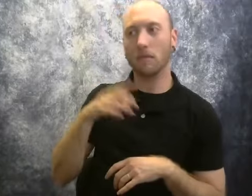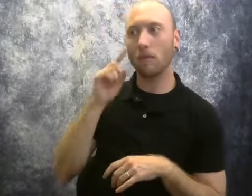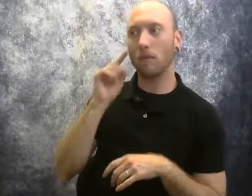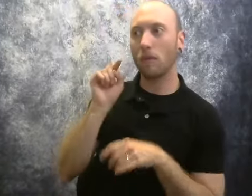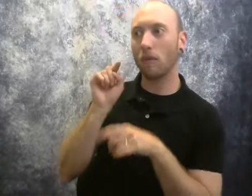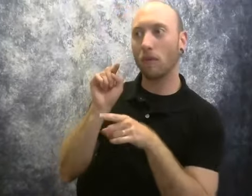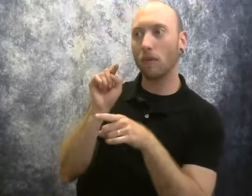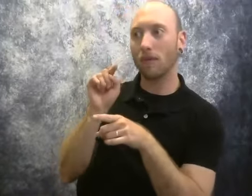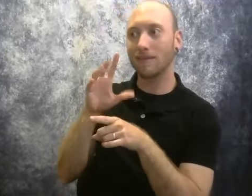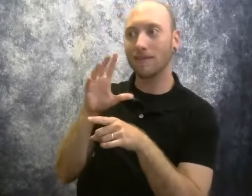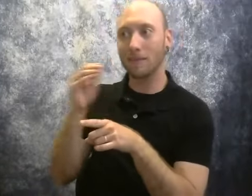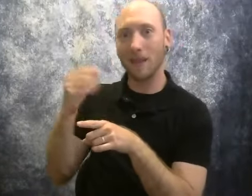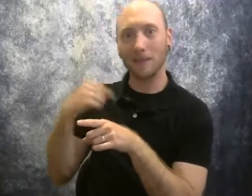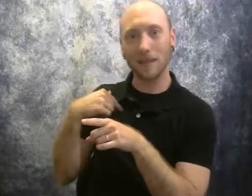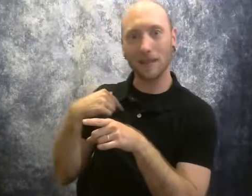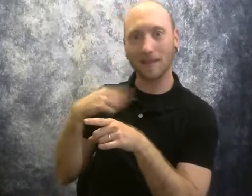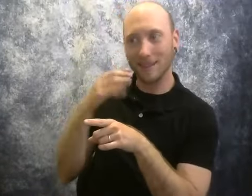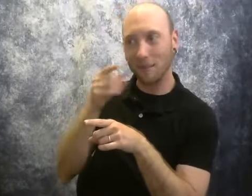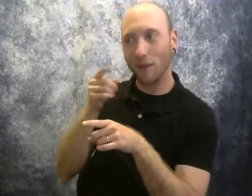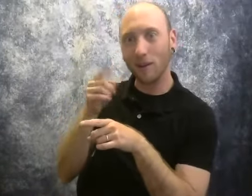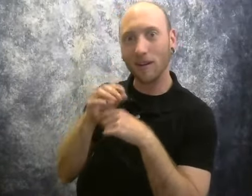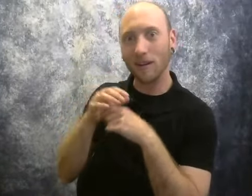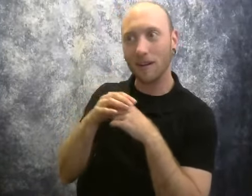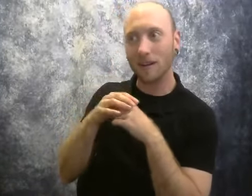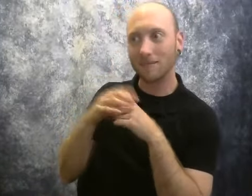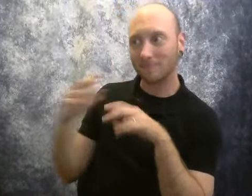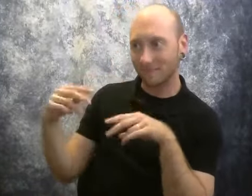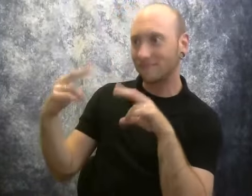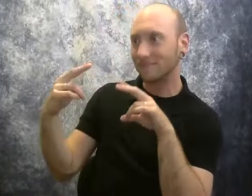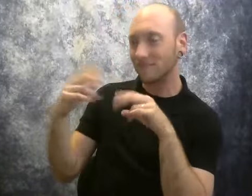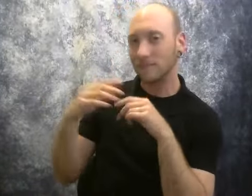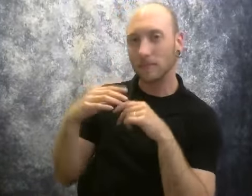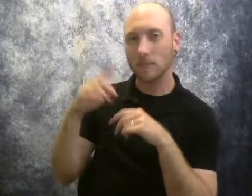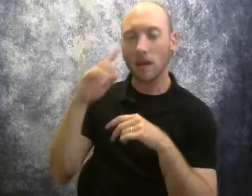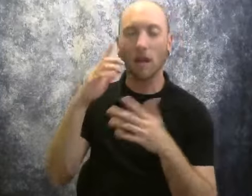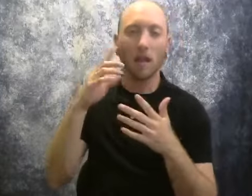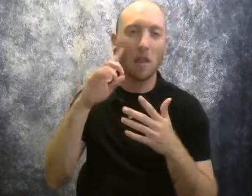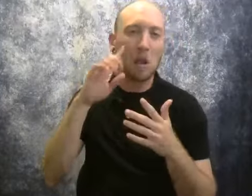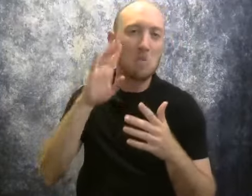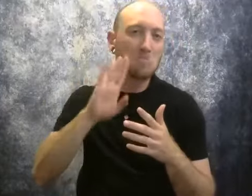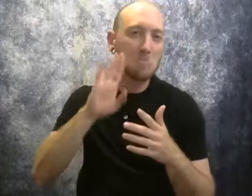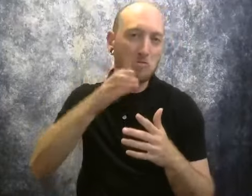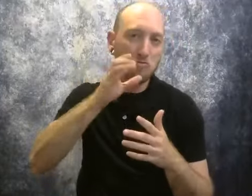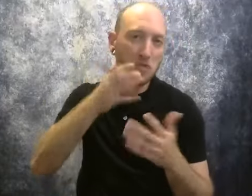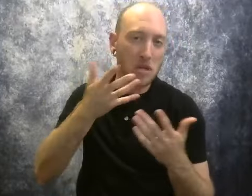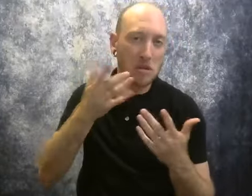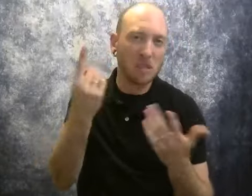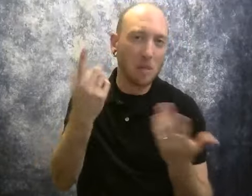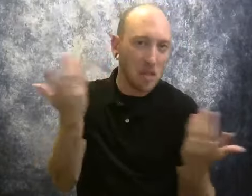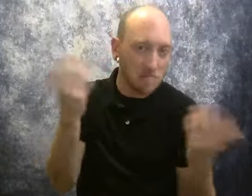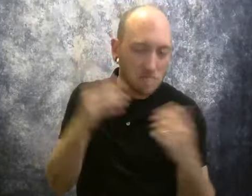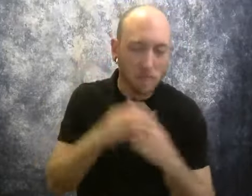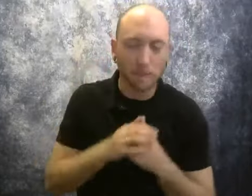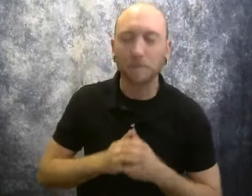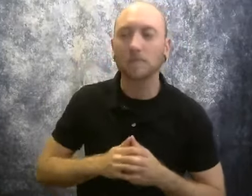and I saw this young lady, and she seemed to be smiling at me, and I smiled at her. I didn't really know what to say. Probably I was drinking